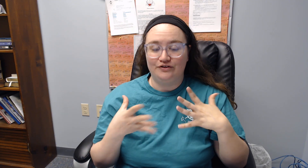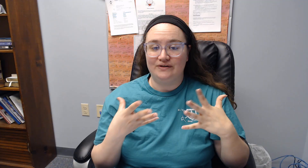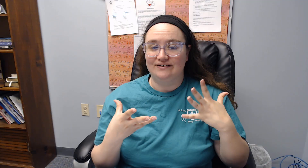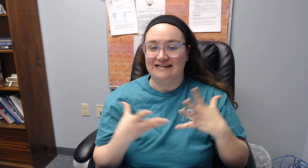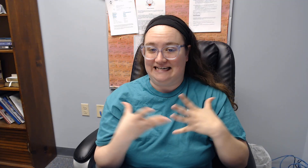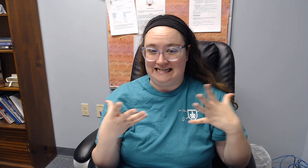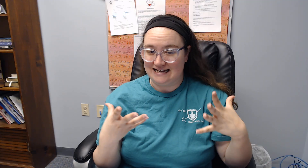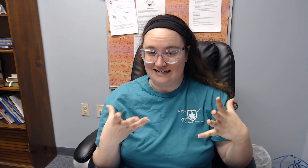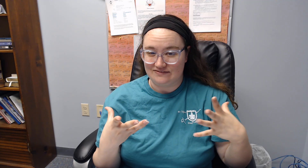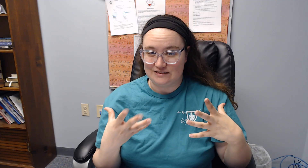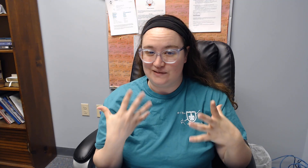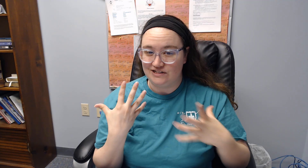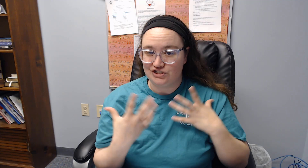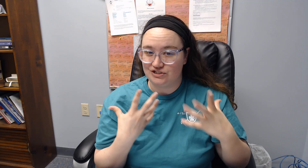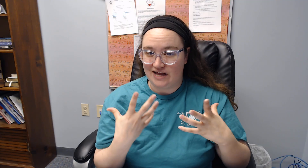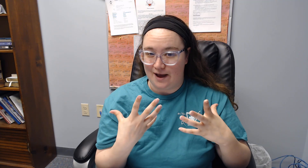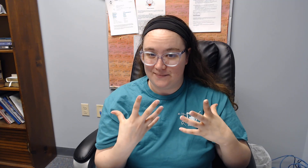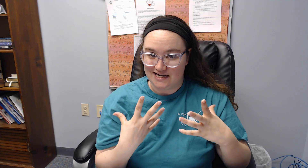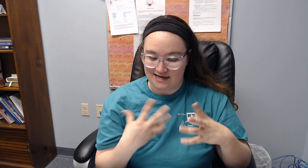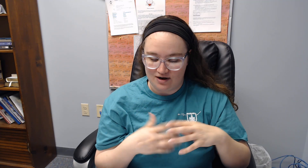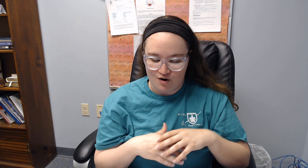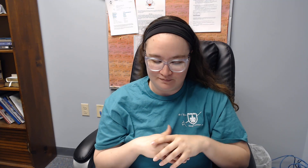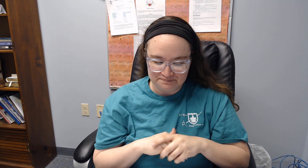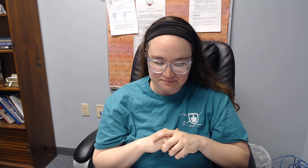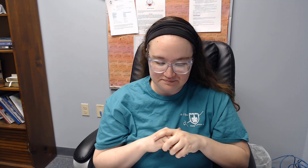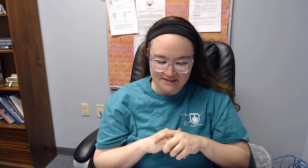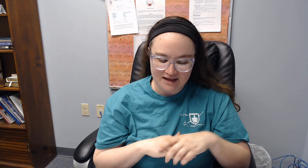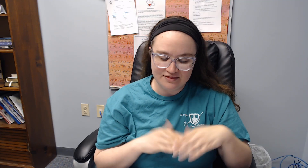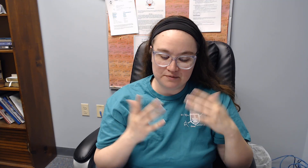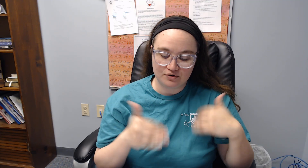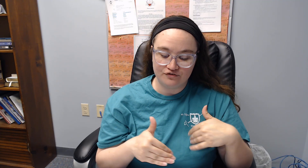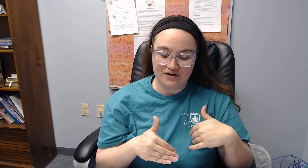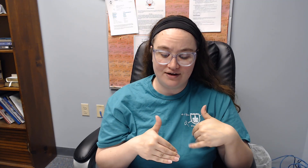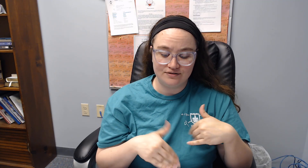hear any kind of speech happening at all. And then profound,